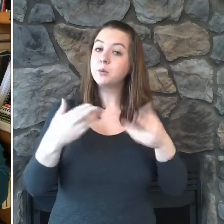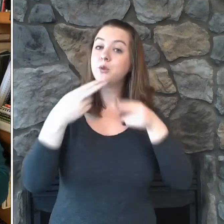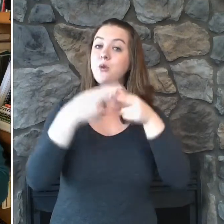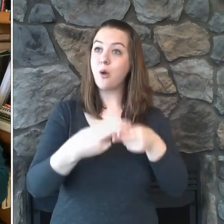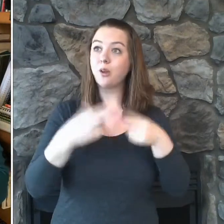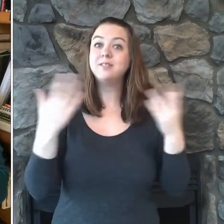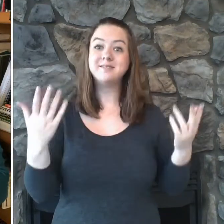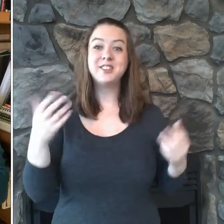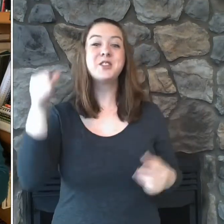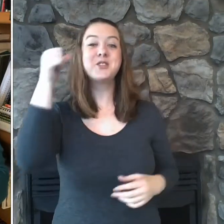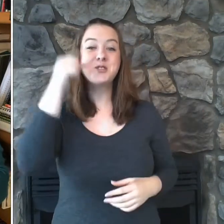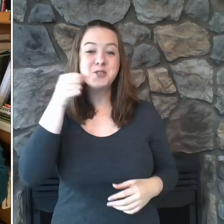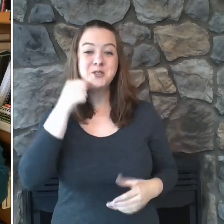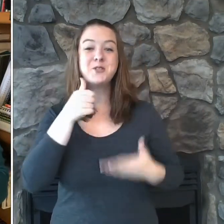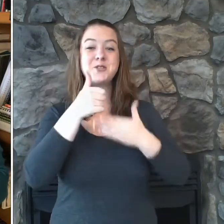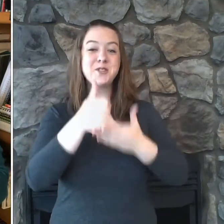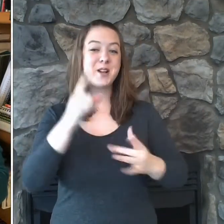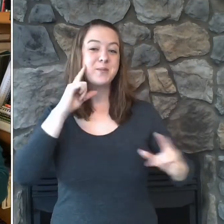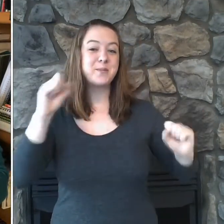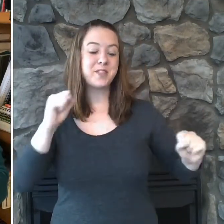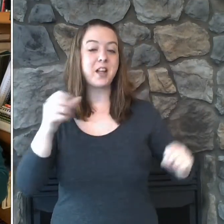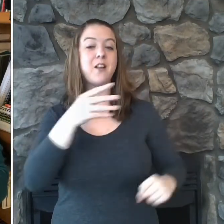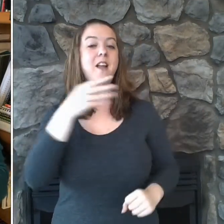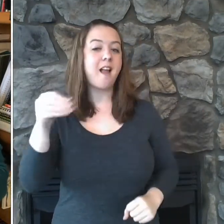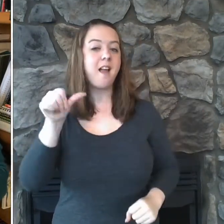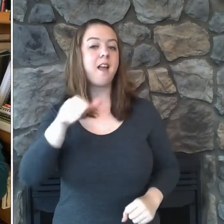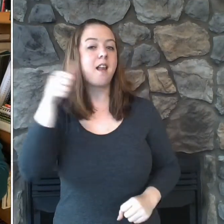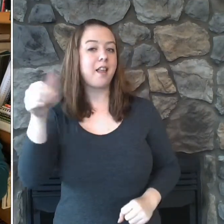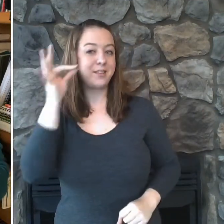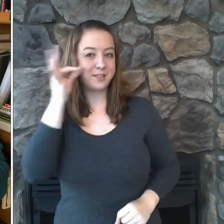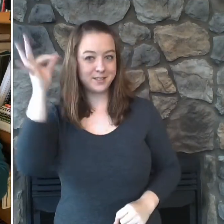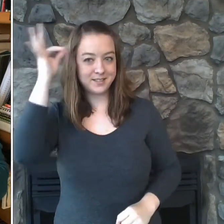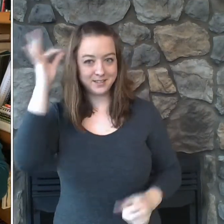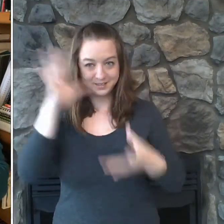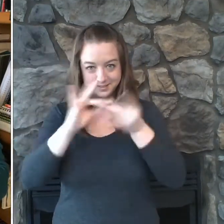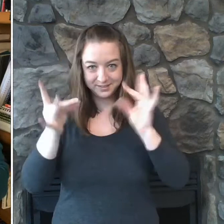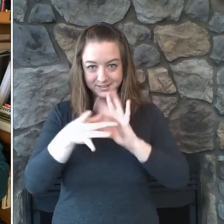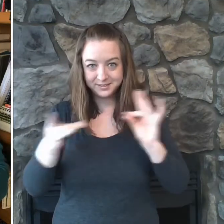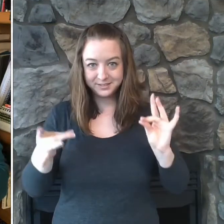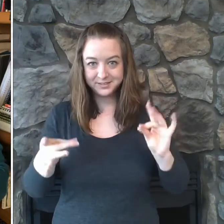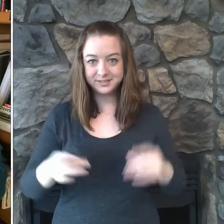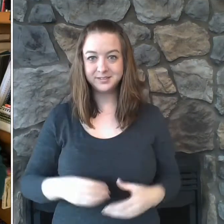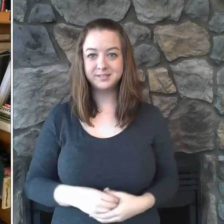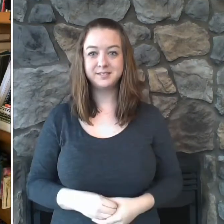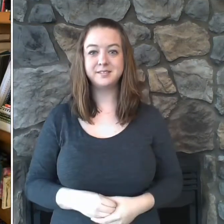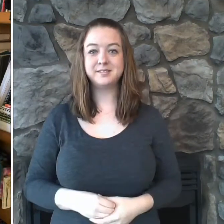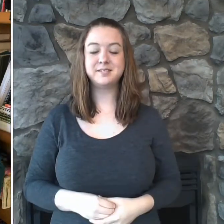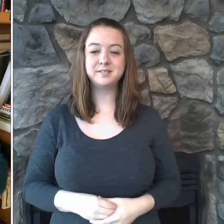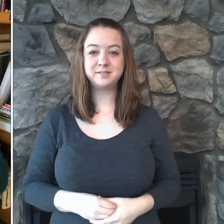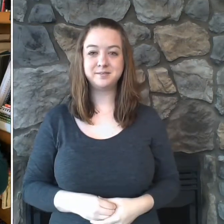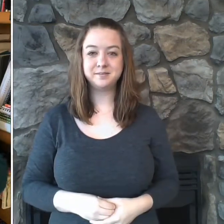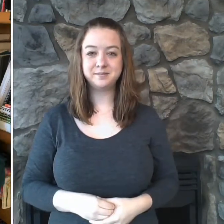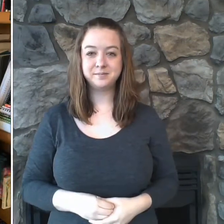book called The Girl Who Helped Thunder and Other Native American Stories.